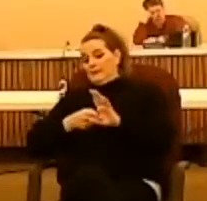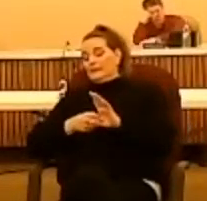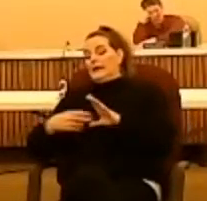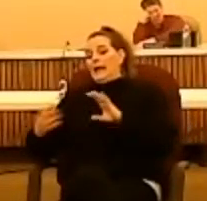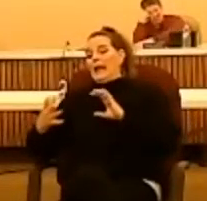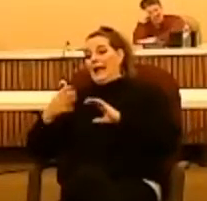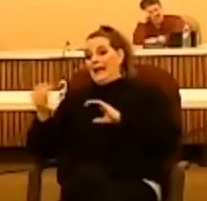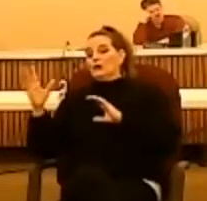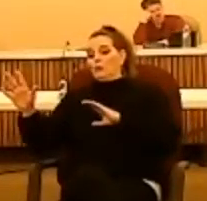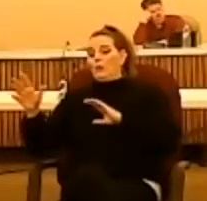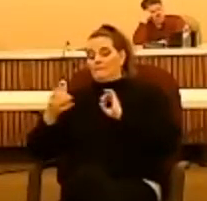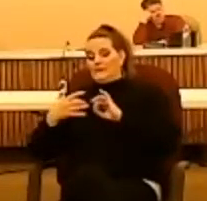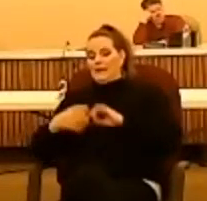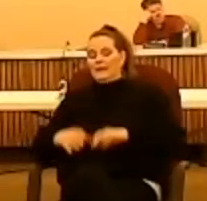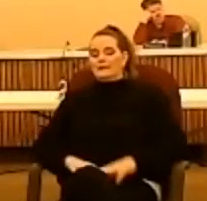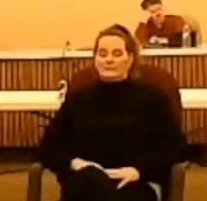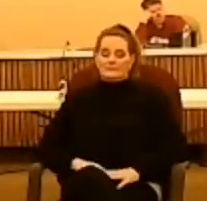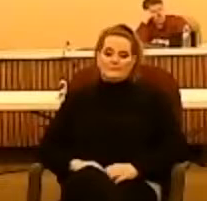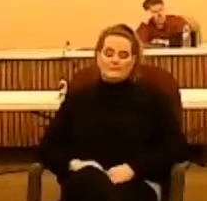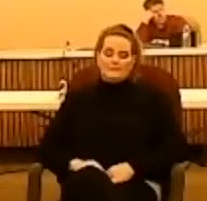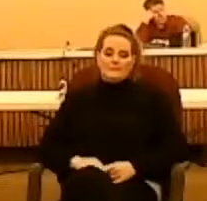feedback. Absolutely.